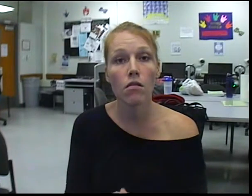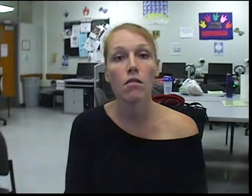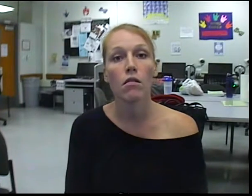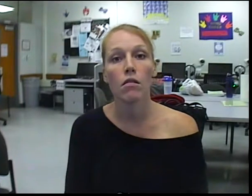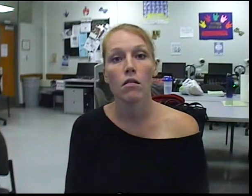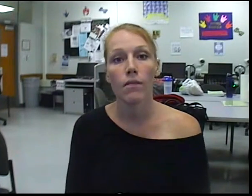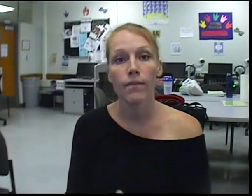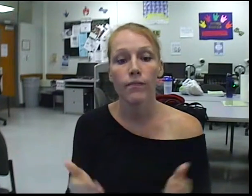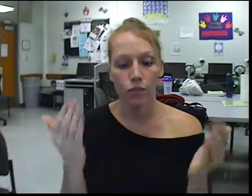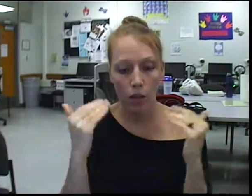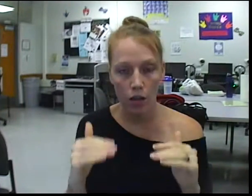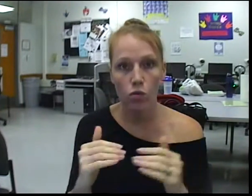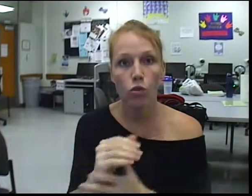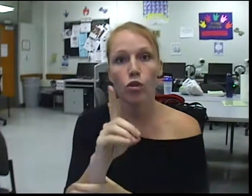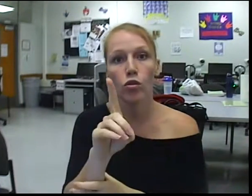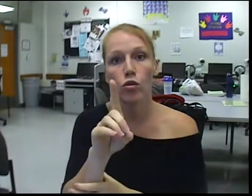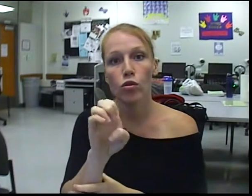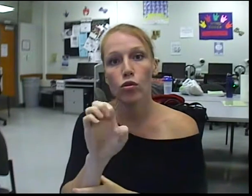Excellent. Dew point.